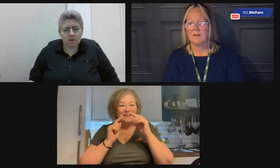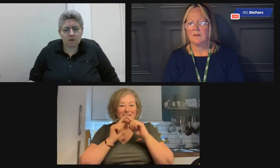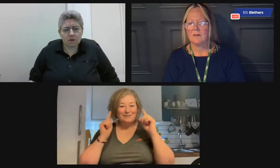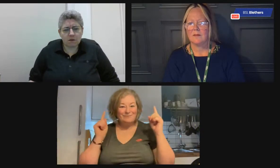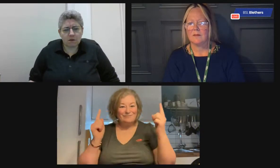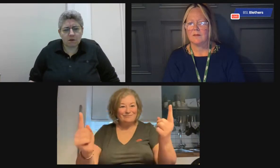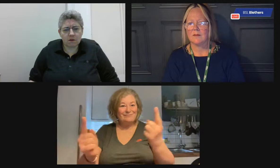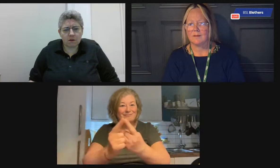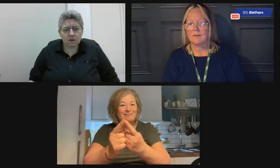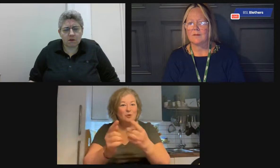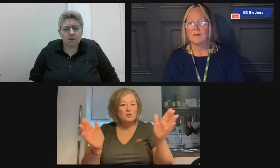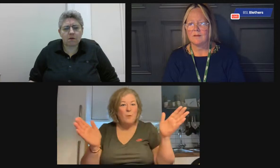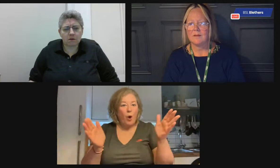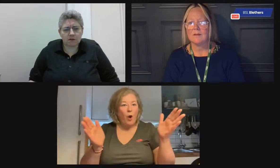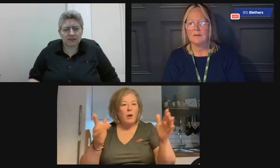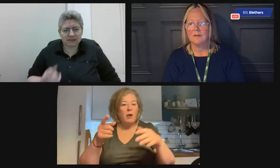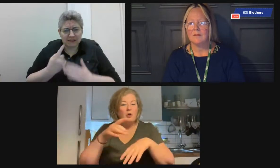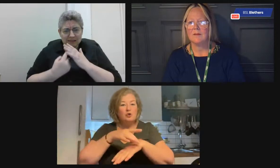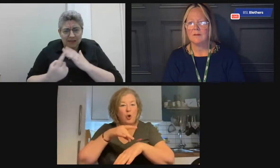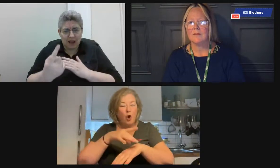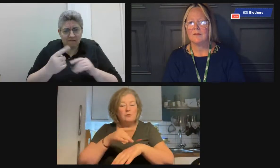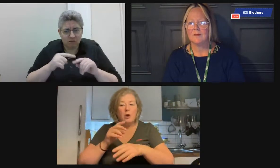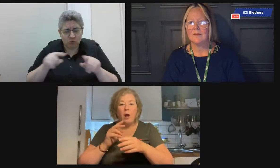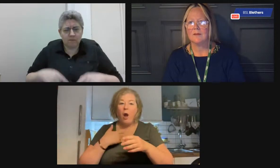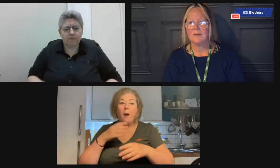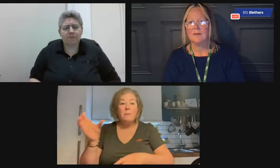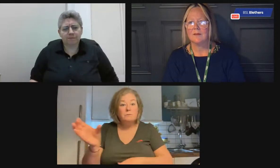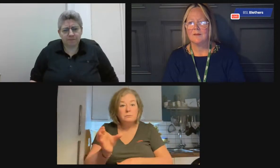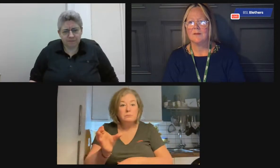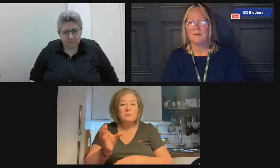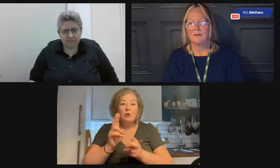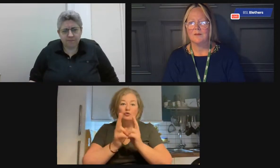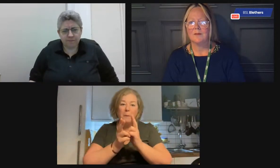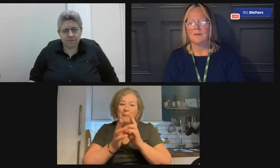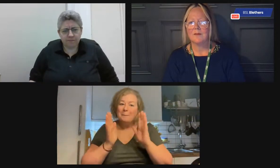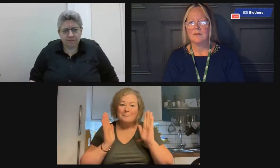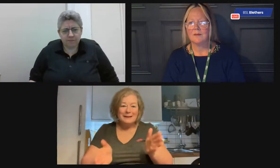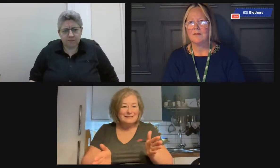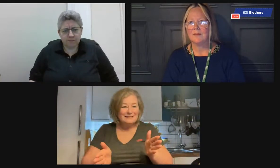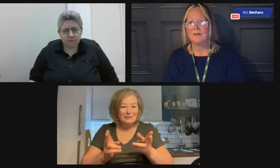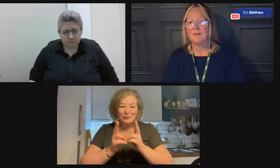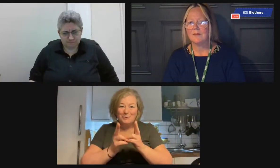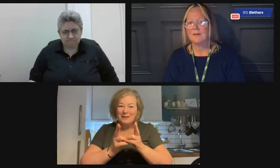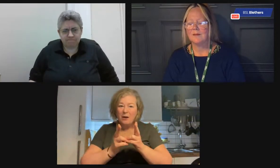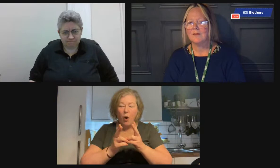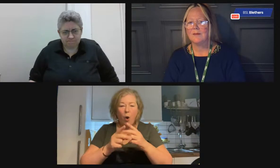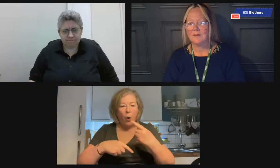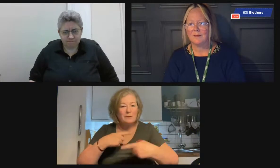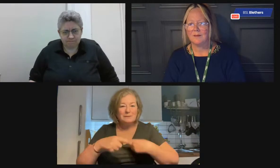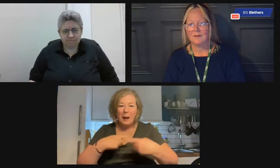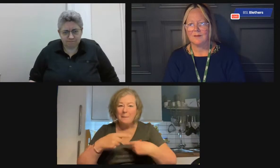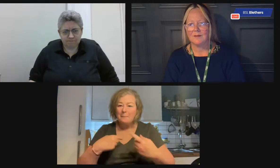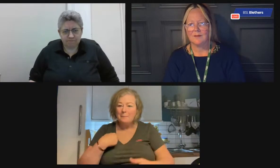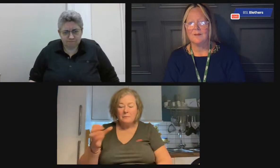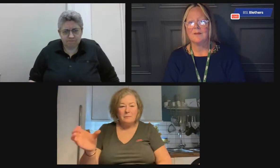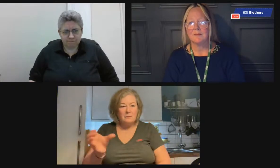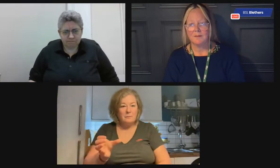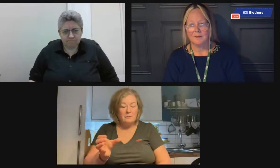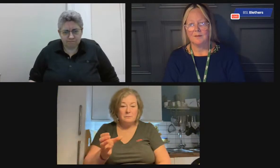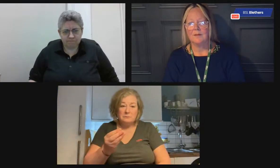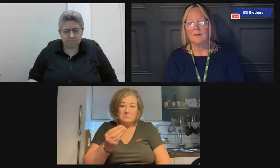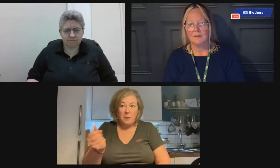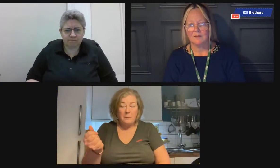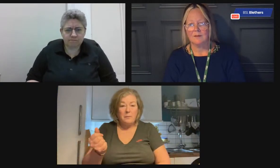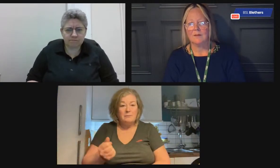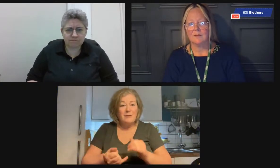your mum or your husband with you. The docs, you had to go yourself. I mean, I had to have an interpreter with